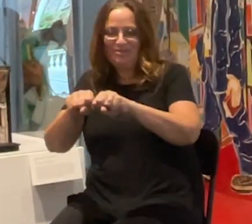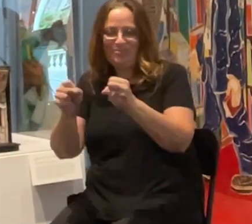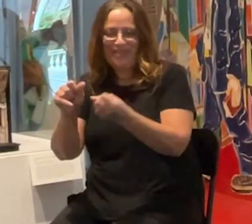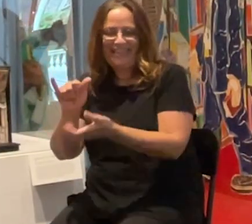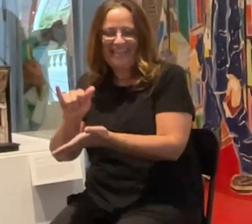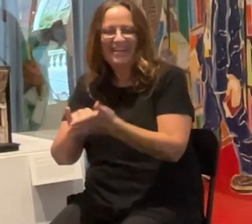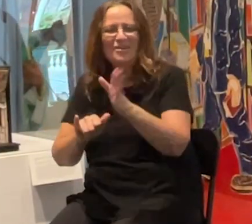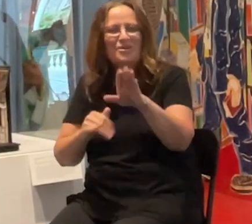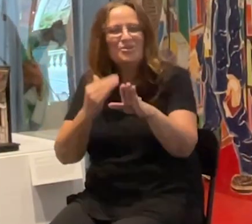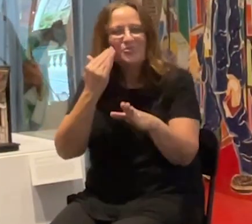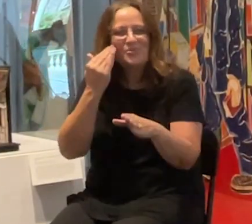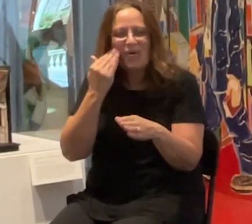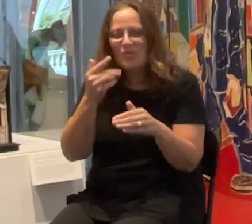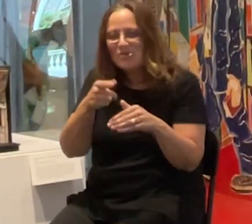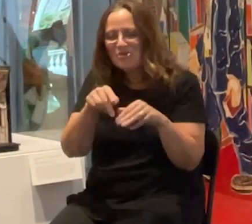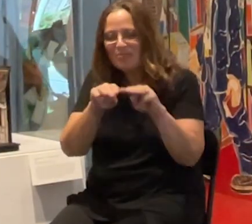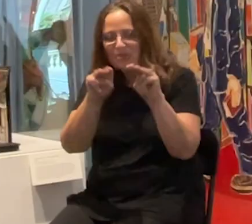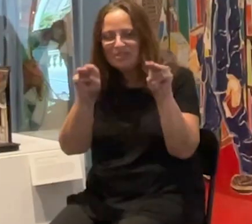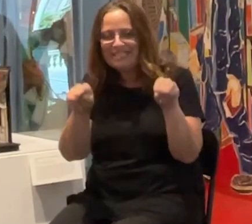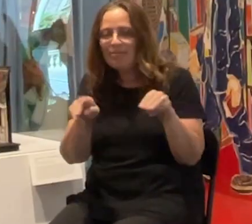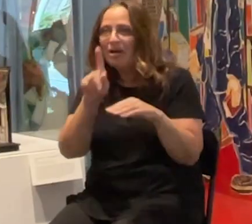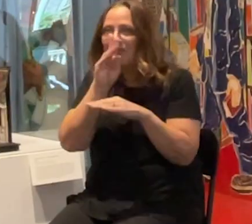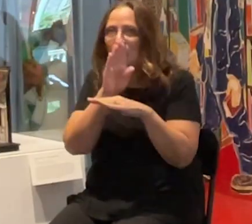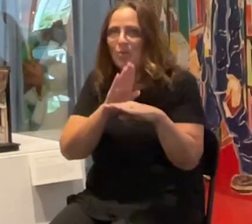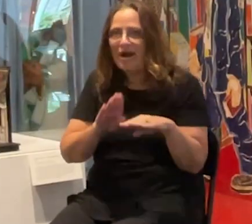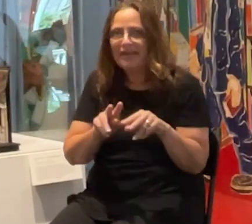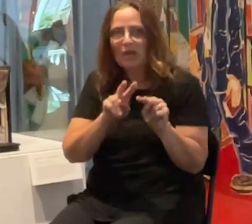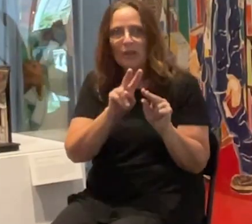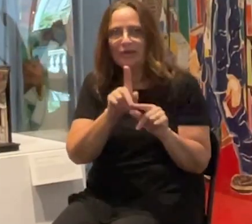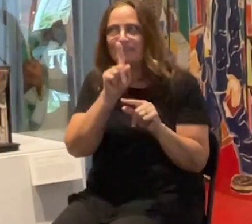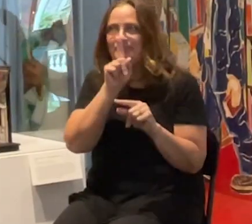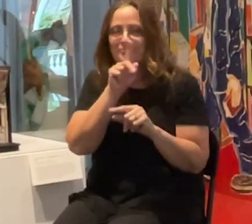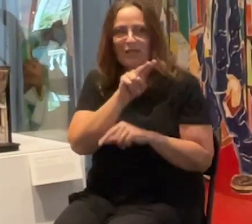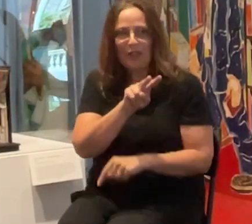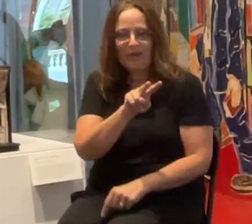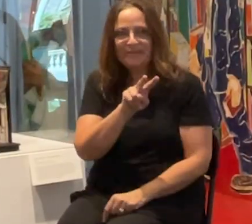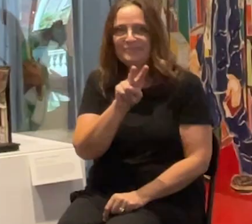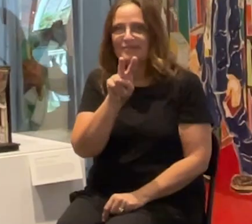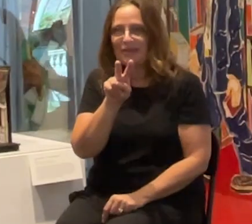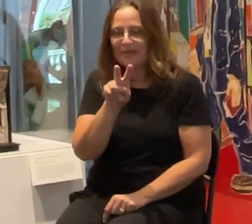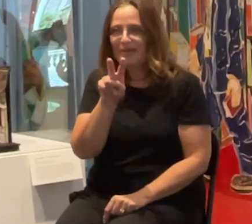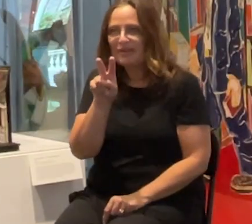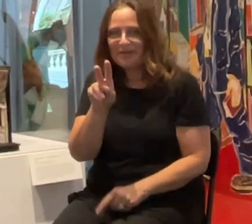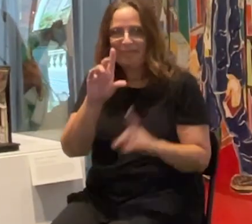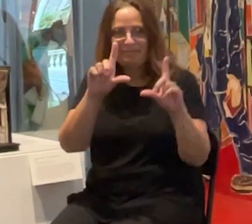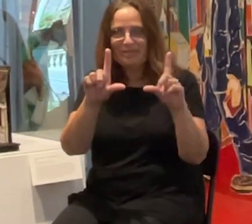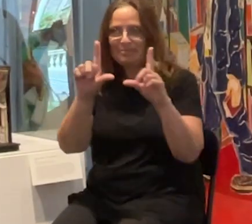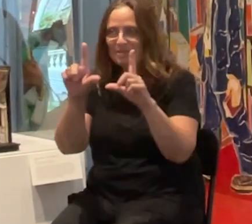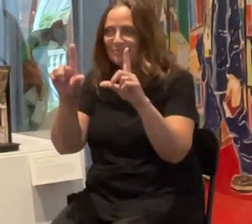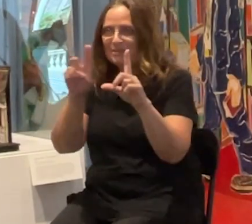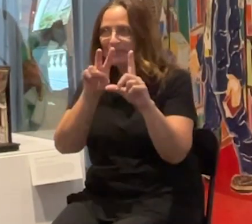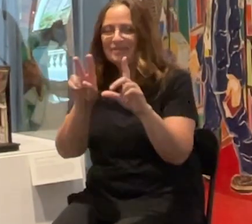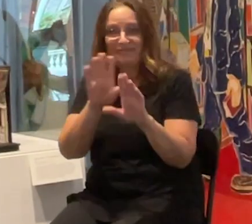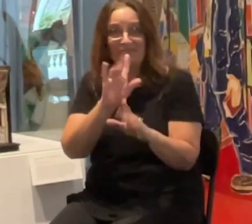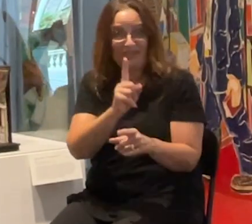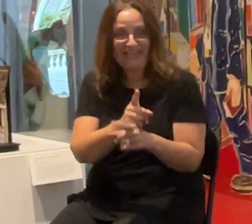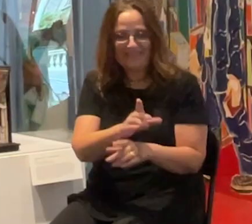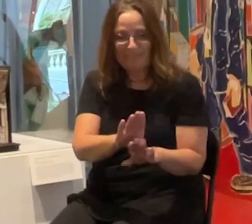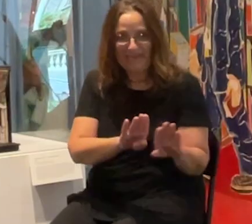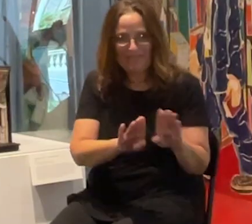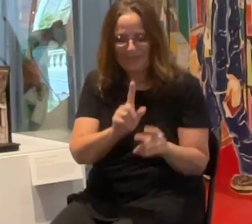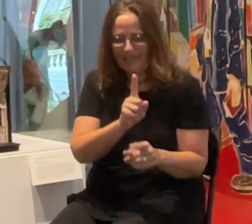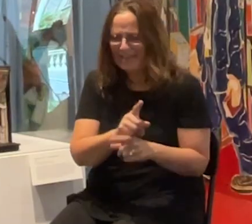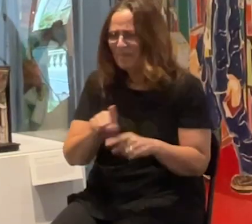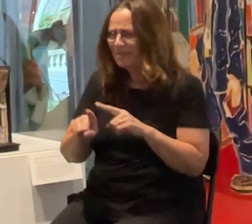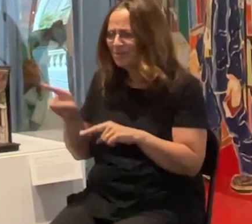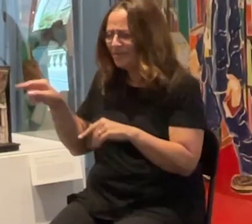or whatever. So, but it's still kind of, it's still a slightly different proposition for those people going into